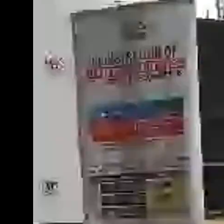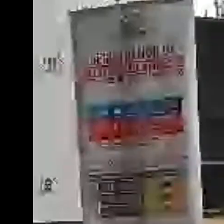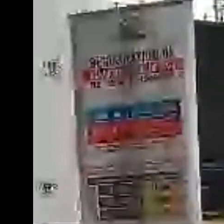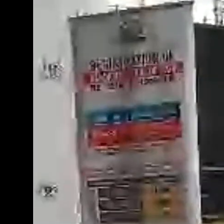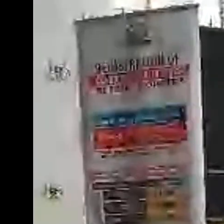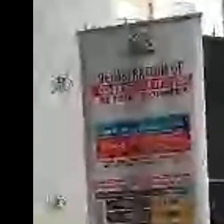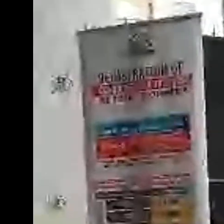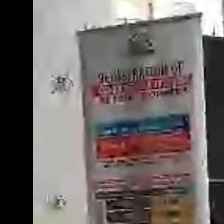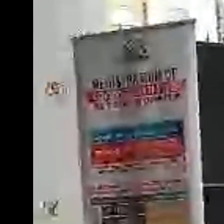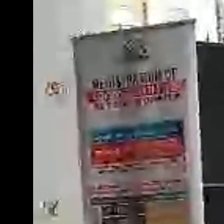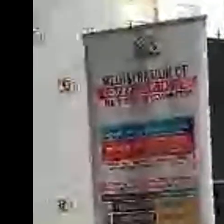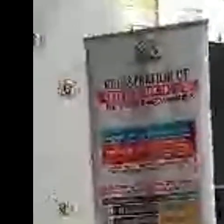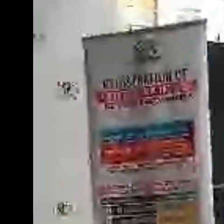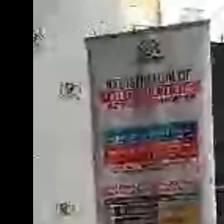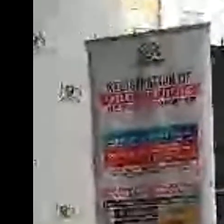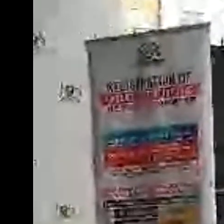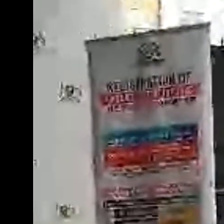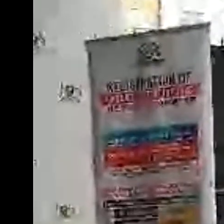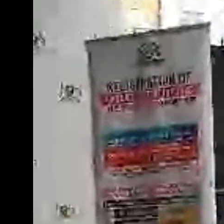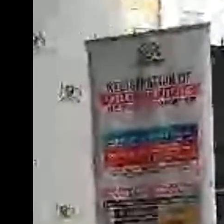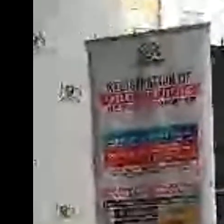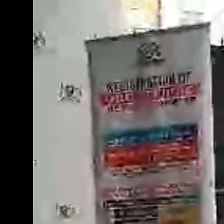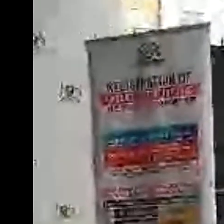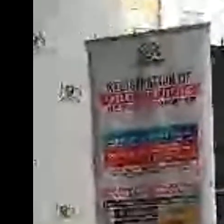expect UNEB, police, and go to every